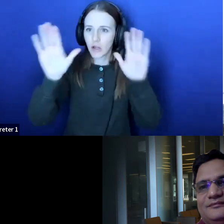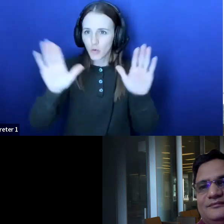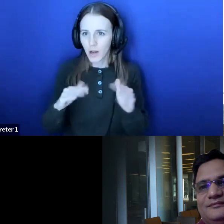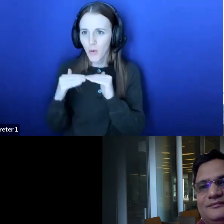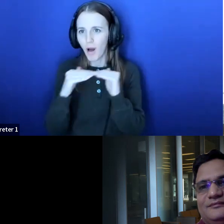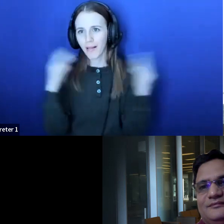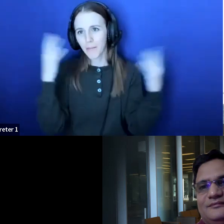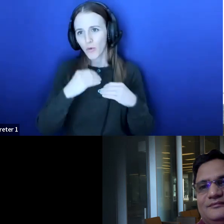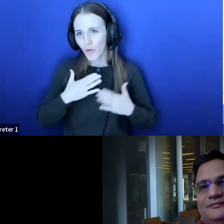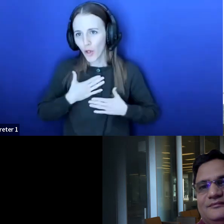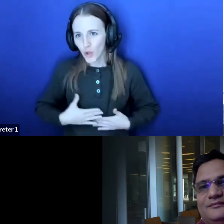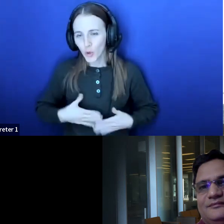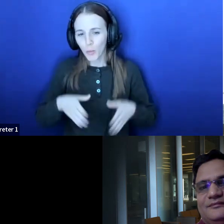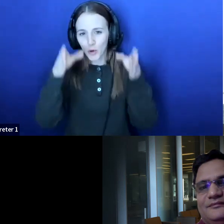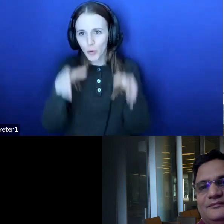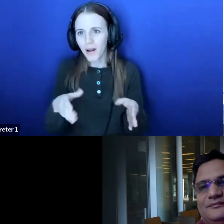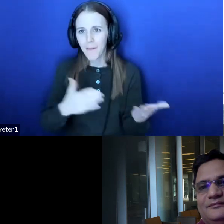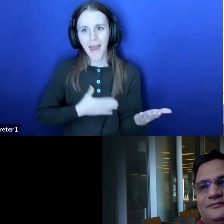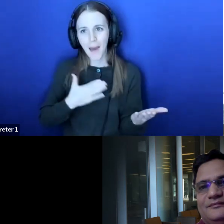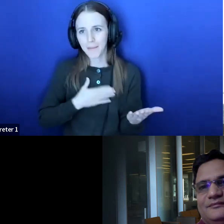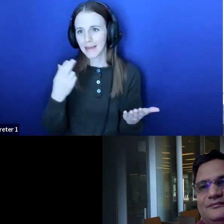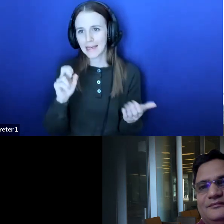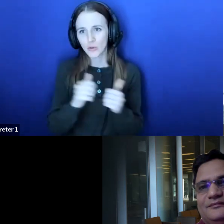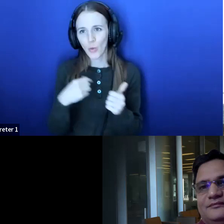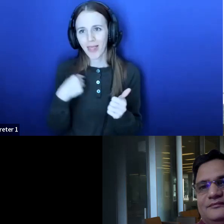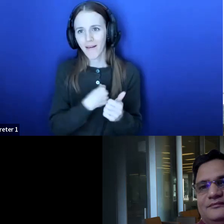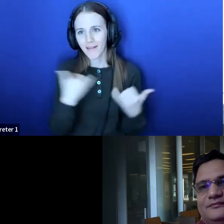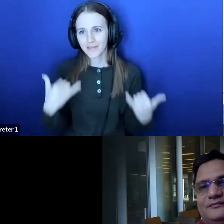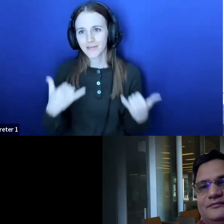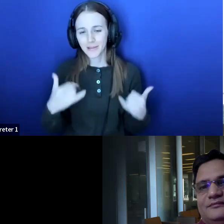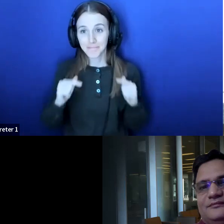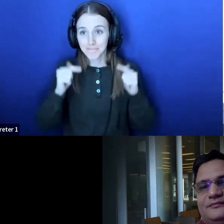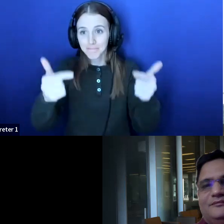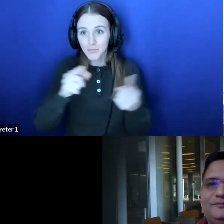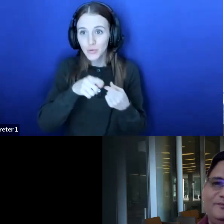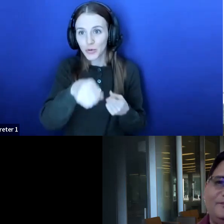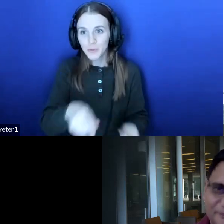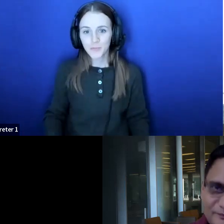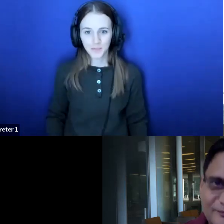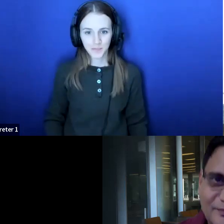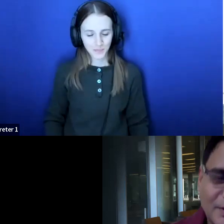beautiful human. And I'm so glad that he is with us today. And I will turn it over to you.